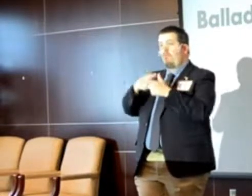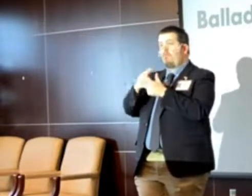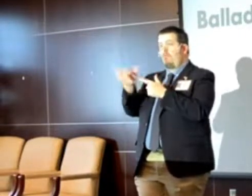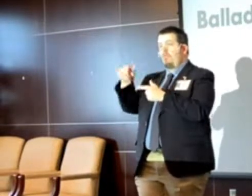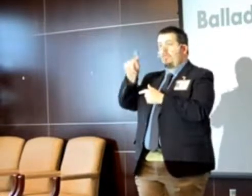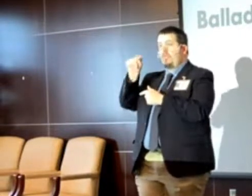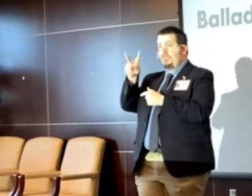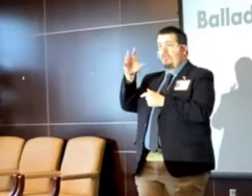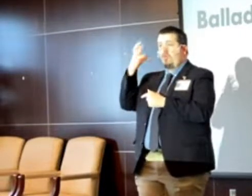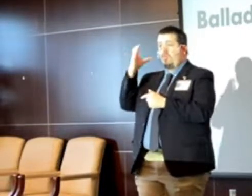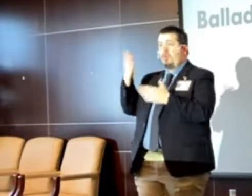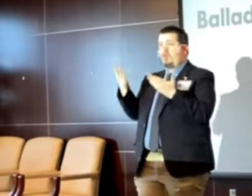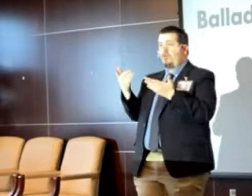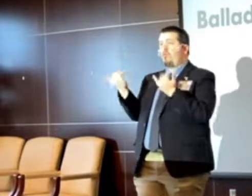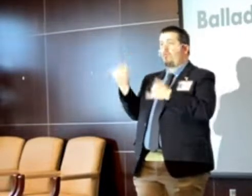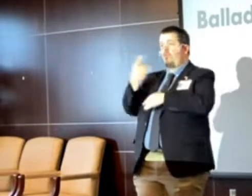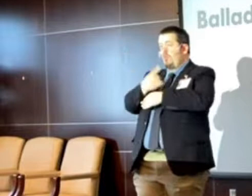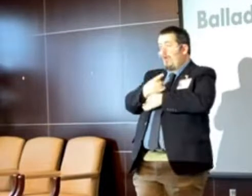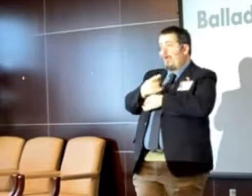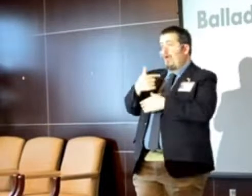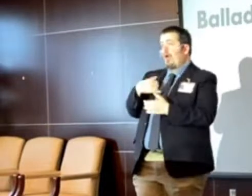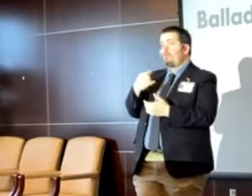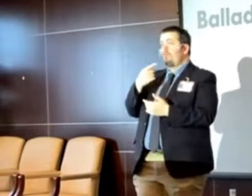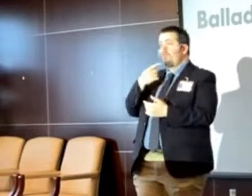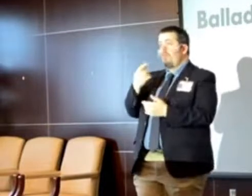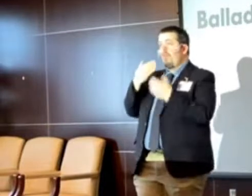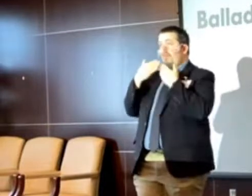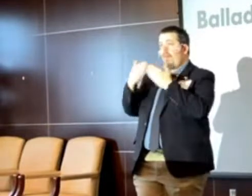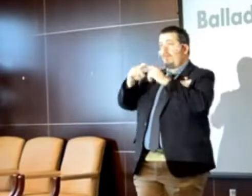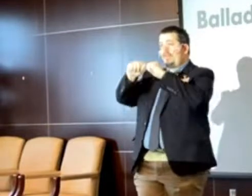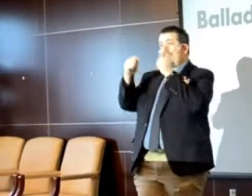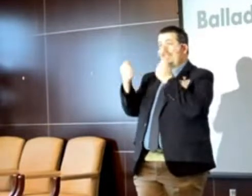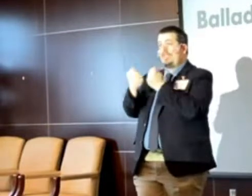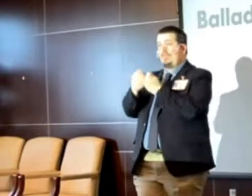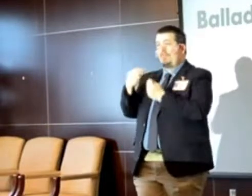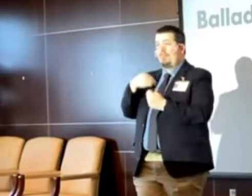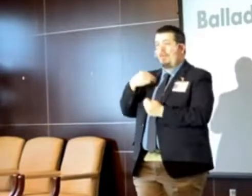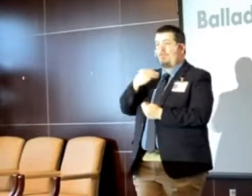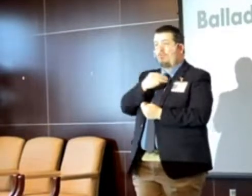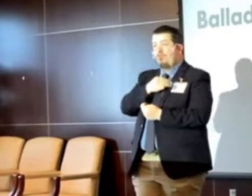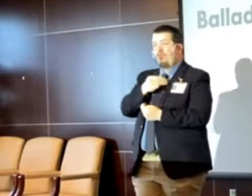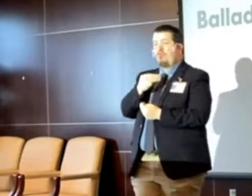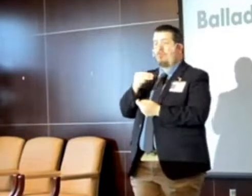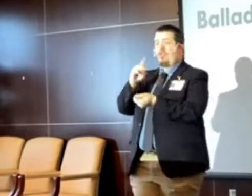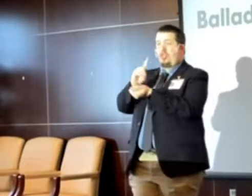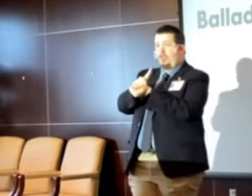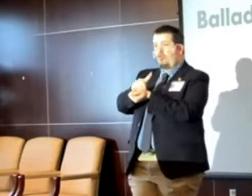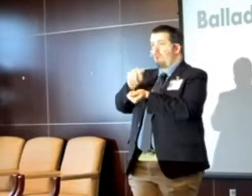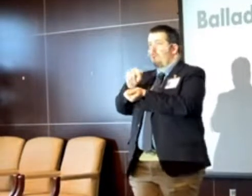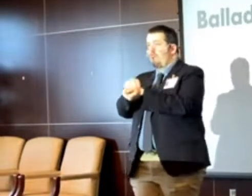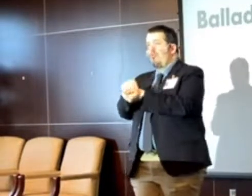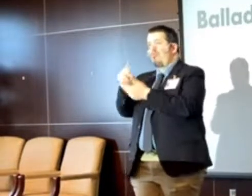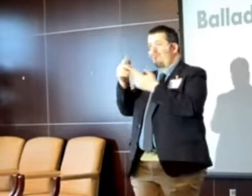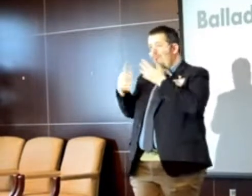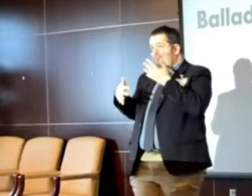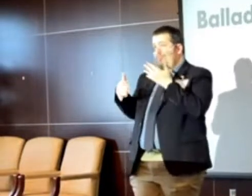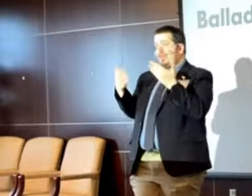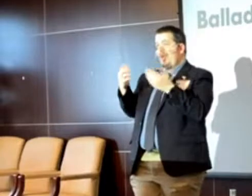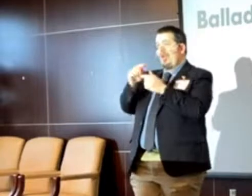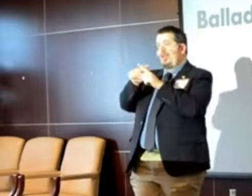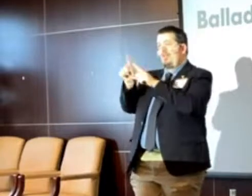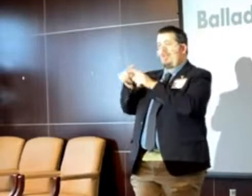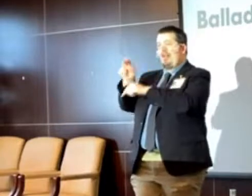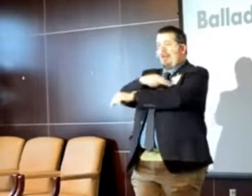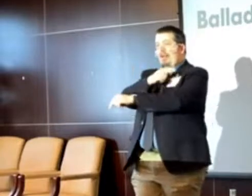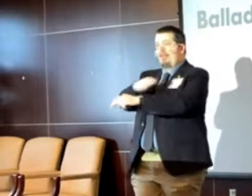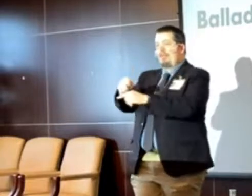today. Especially want to say thank you to our team members and all of our facilities that are on the front lines taking